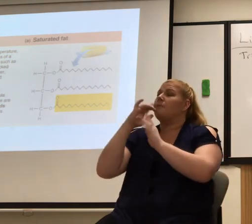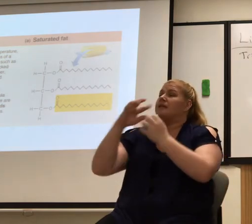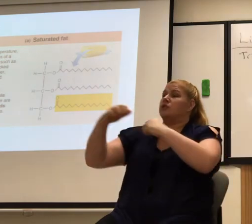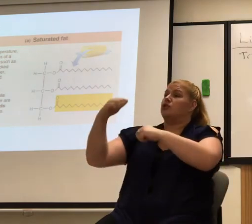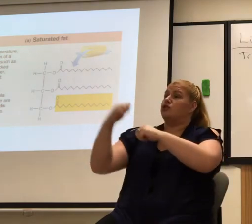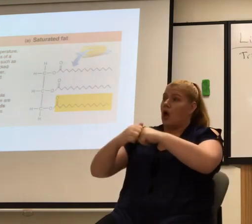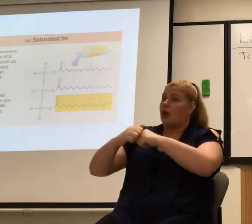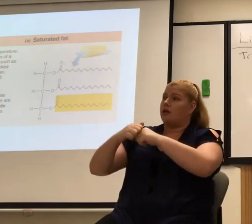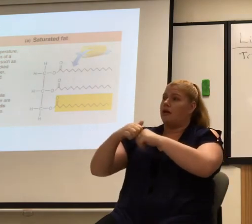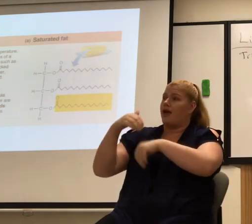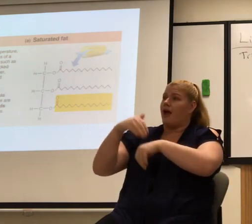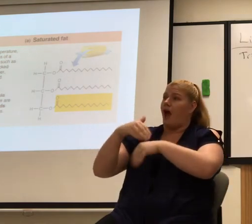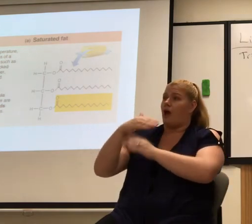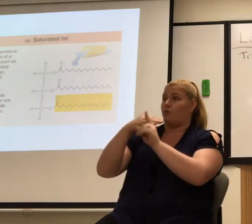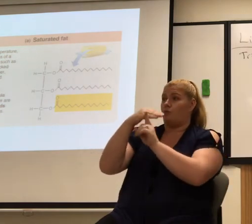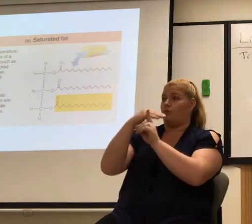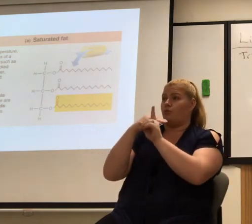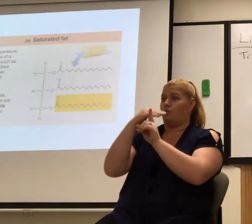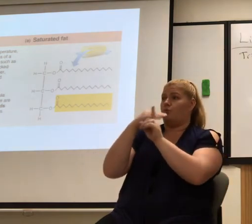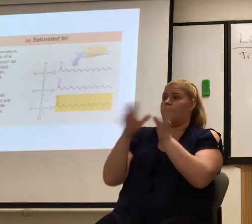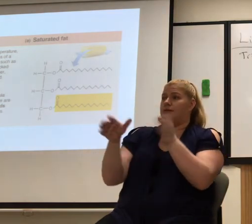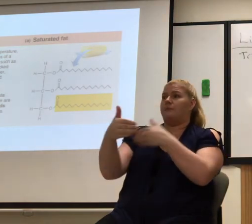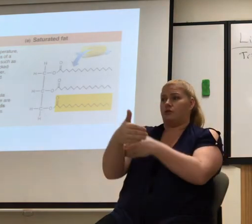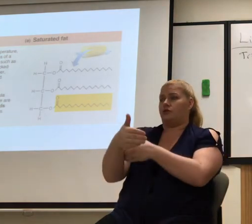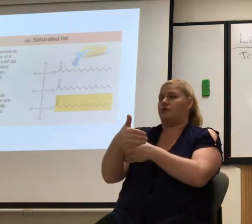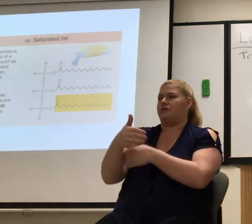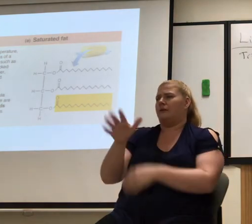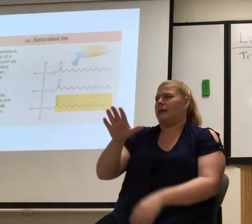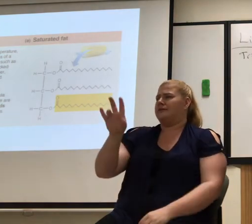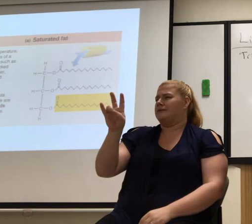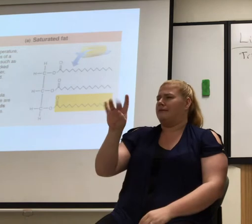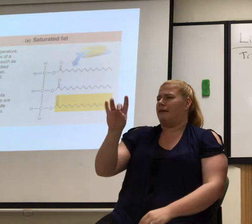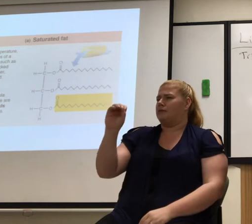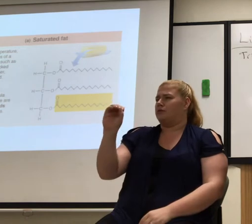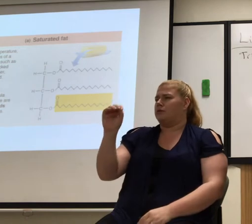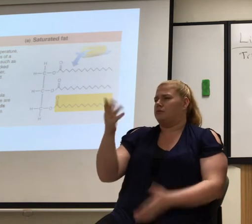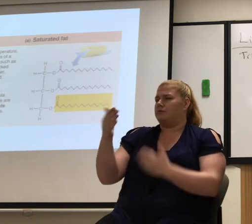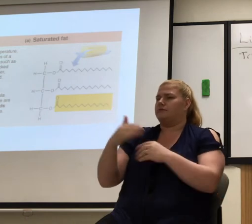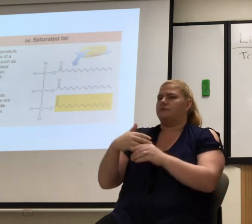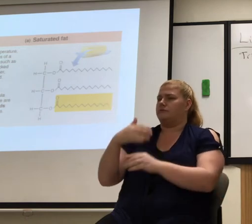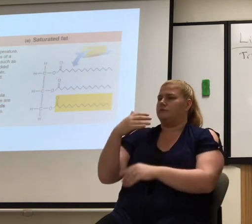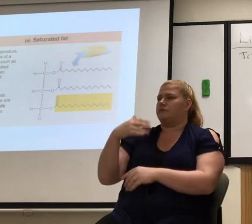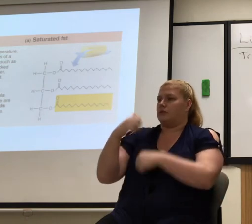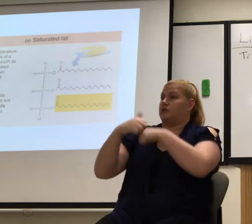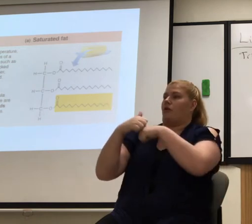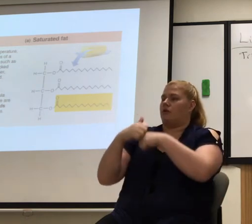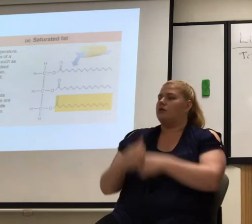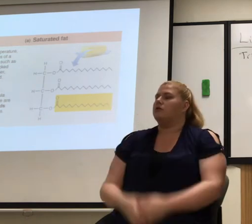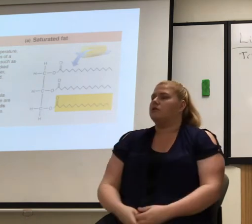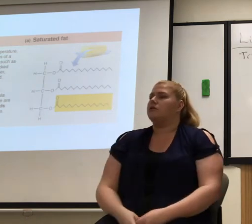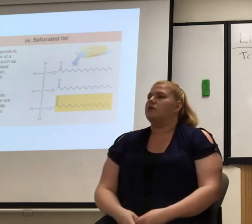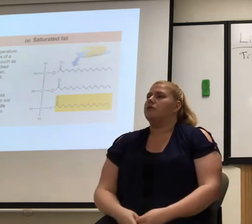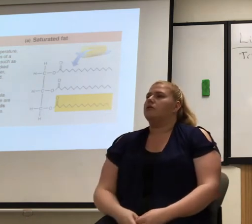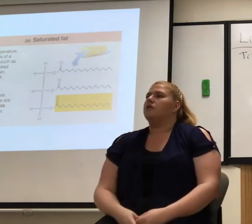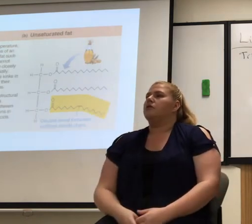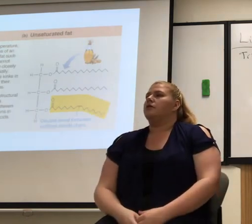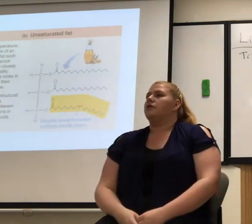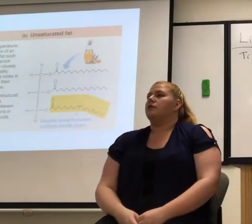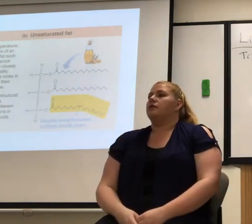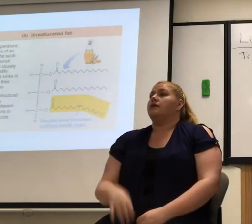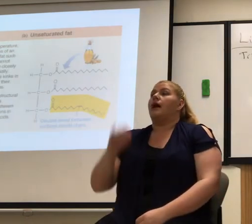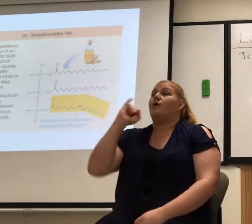Because the molecules are packed closer together, it can be a solid mass. Now if you have double bonds in the